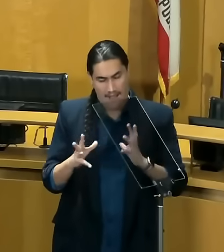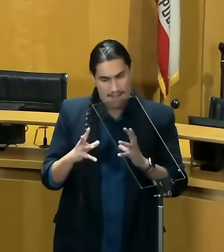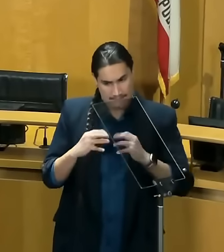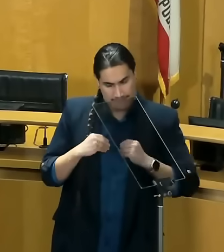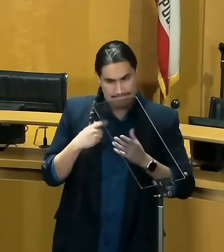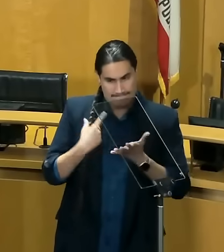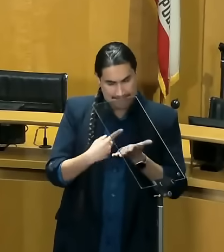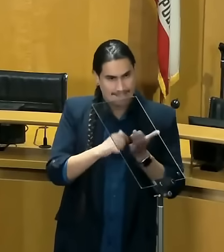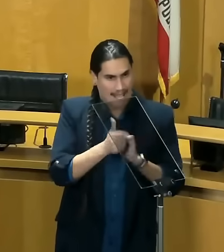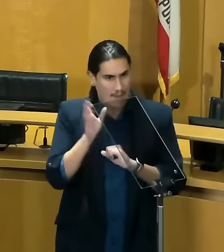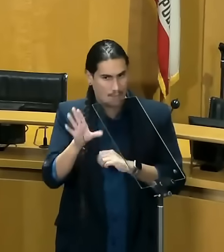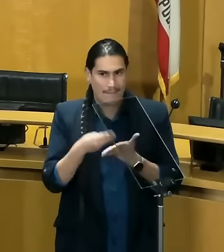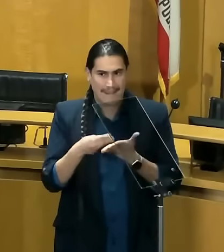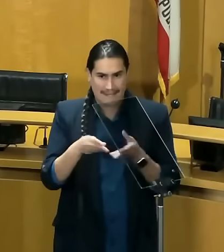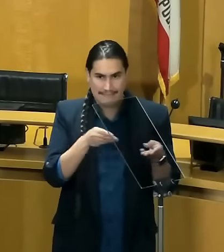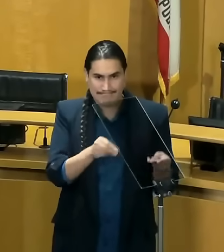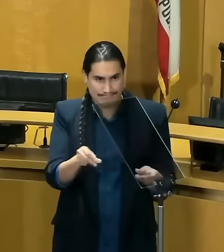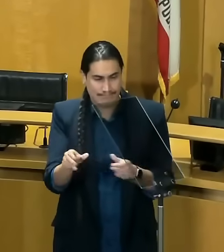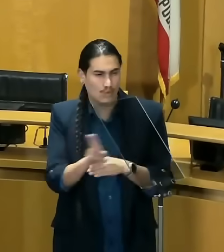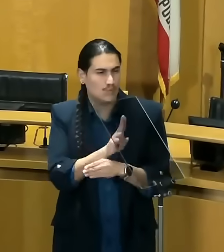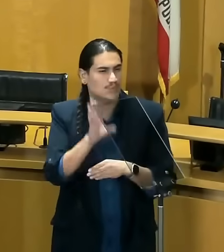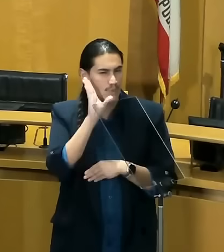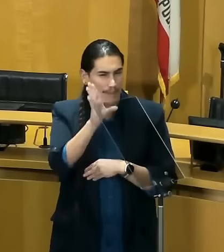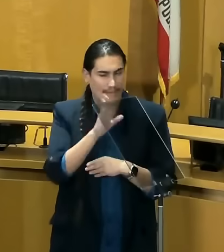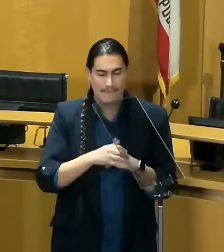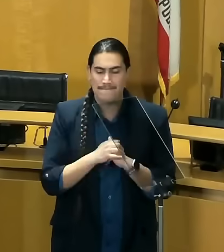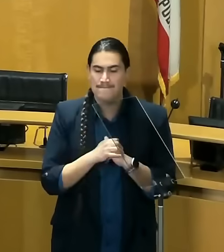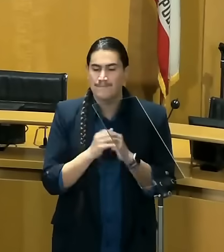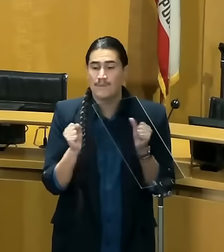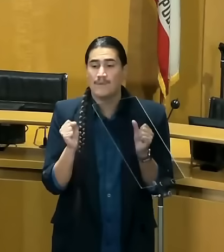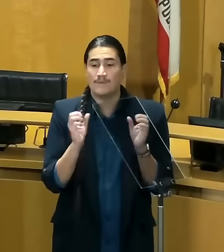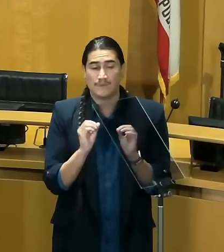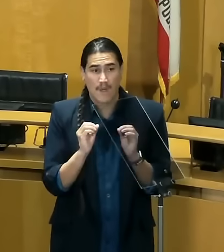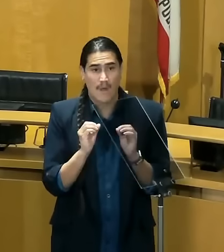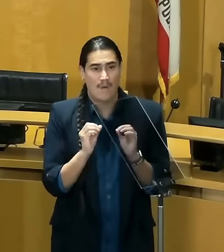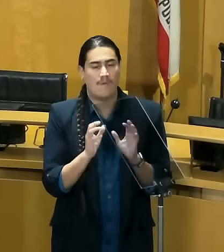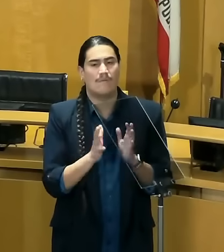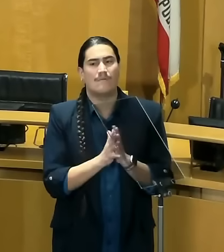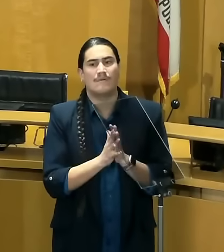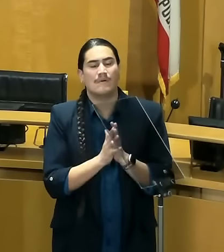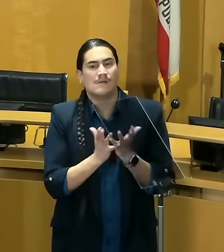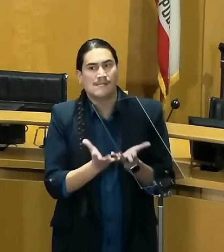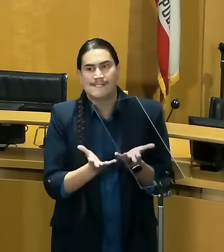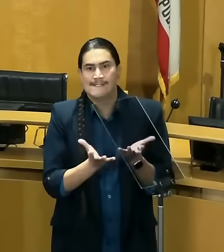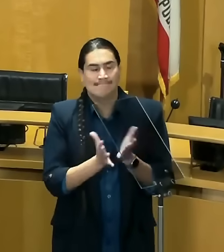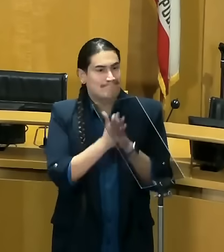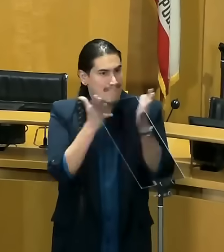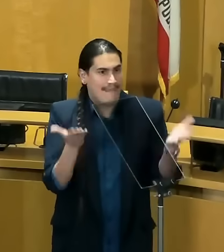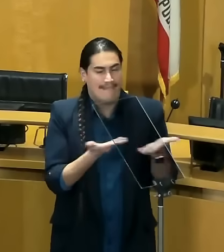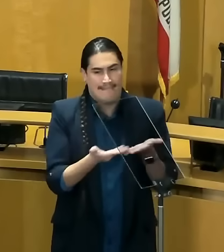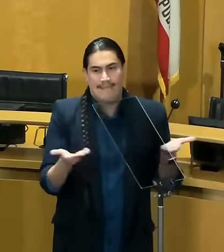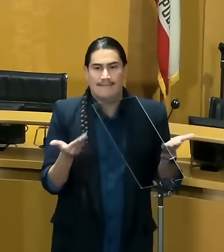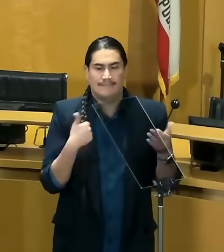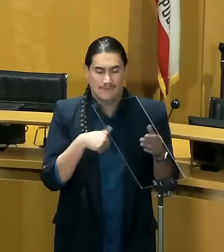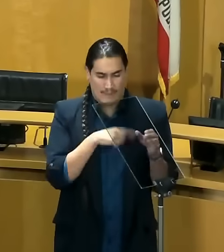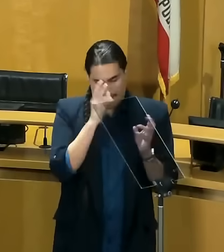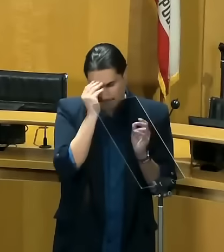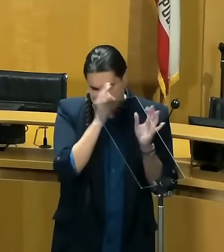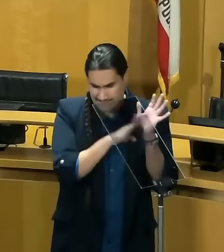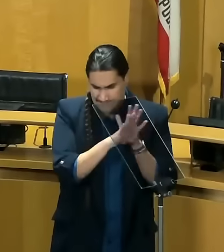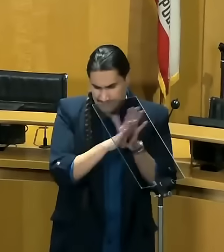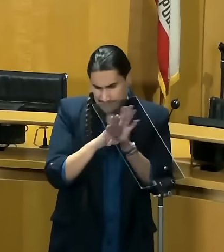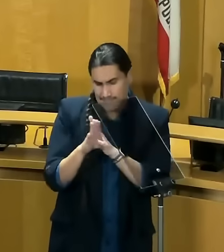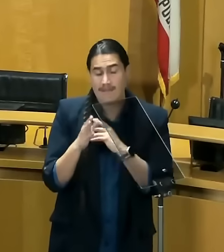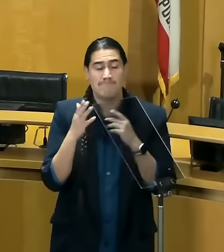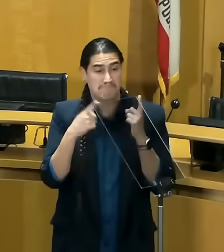gets spent. So many things, were developing and good